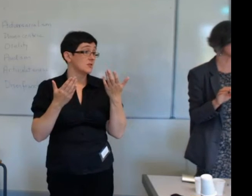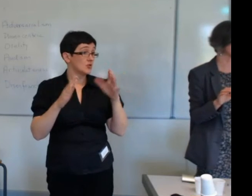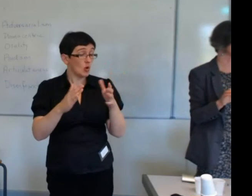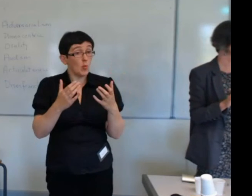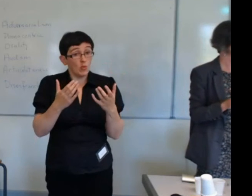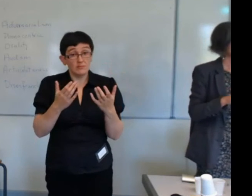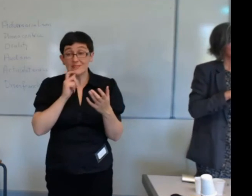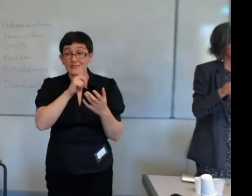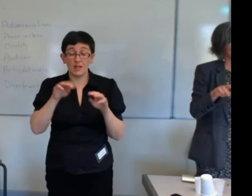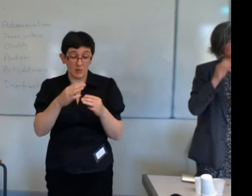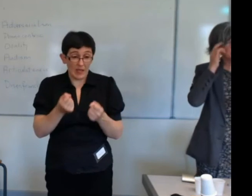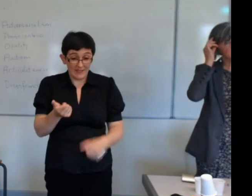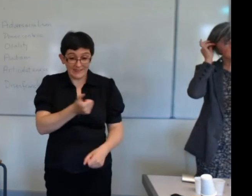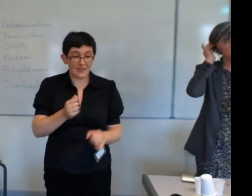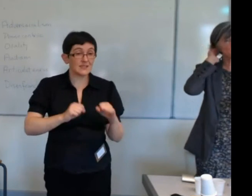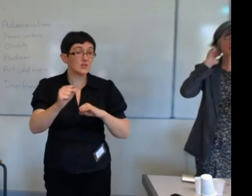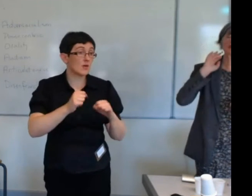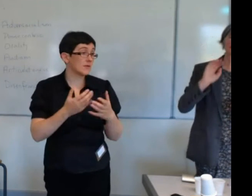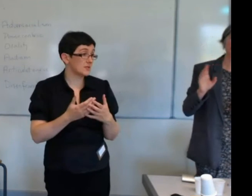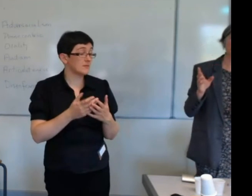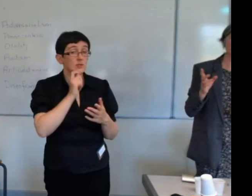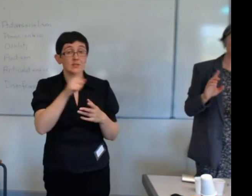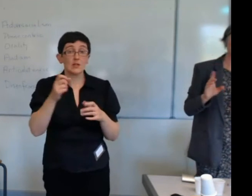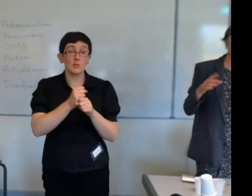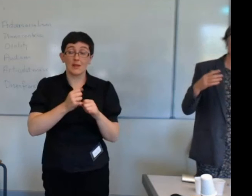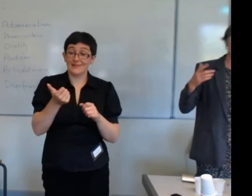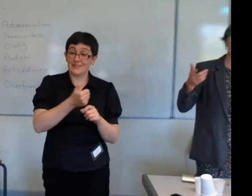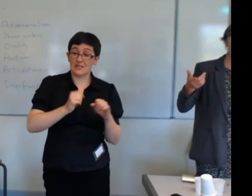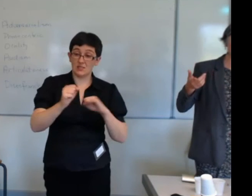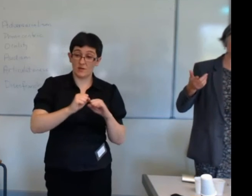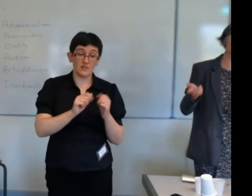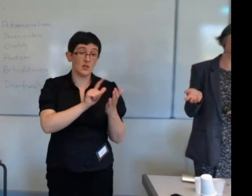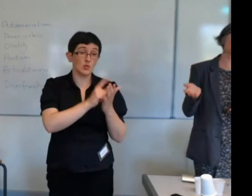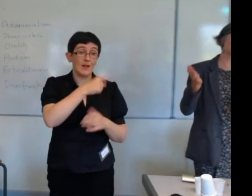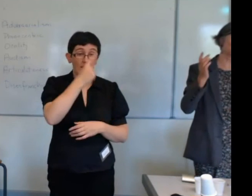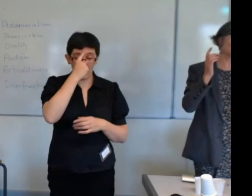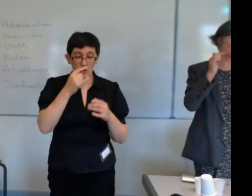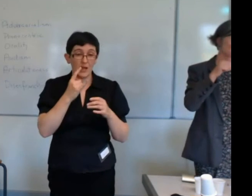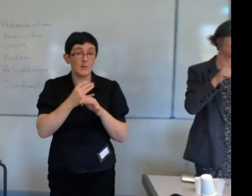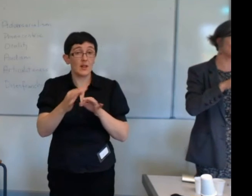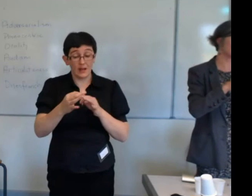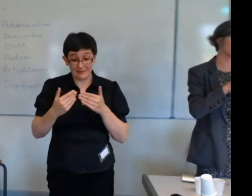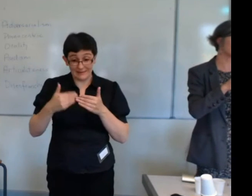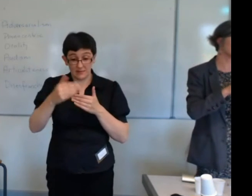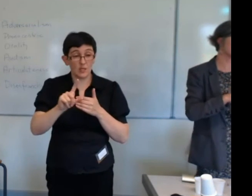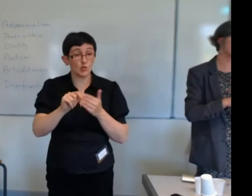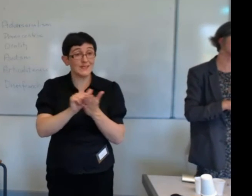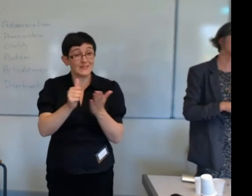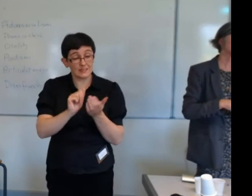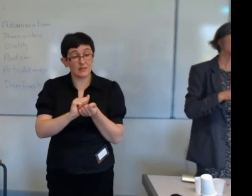service. So just to tell you a little bit about the text service, we have a 12-hour helpline. We're going to be going 24 in 2016.